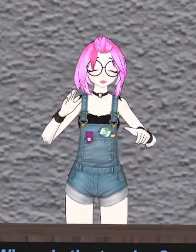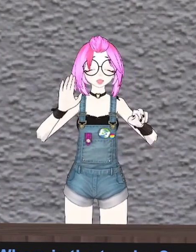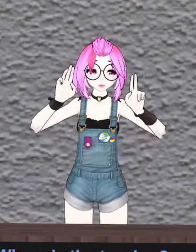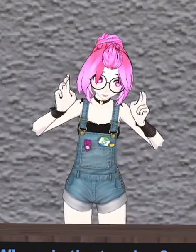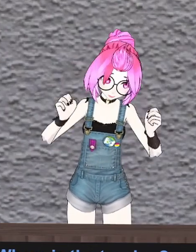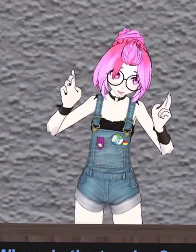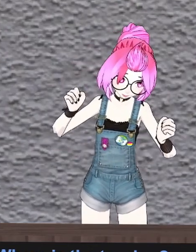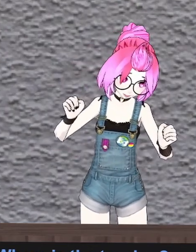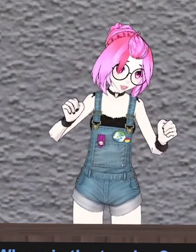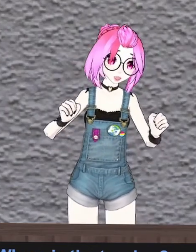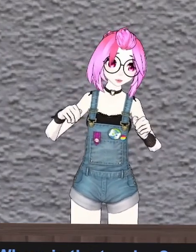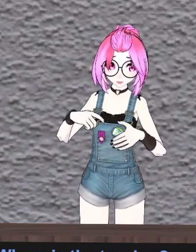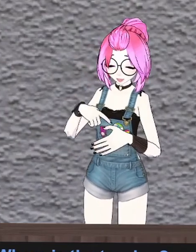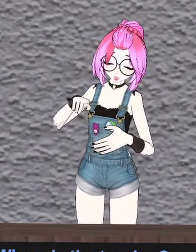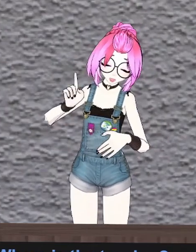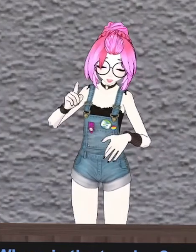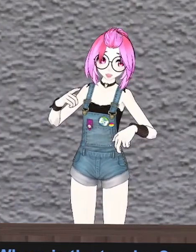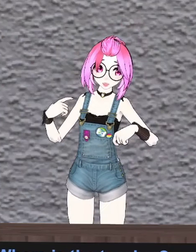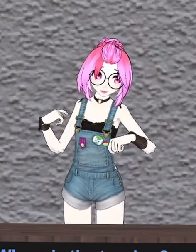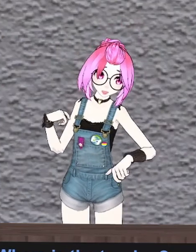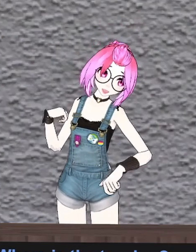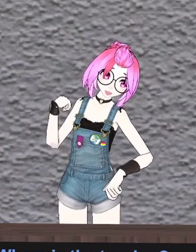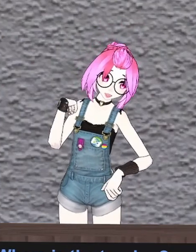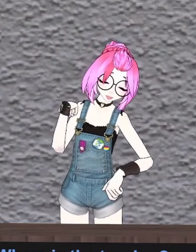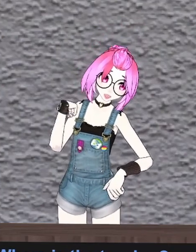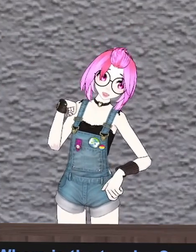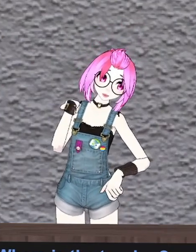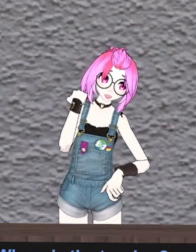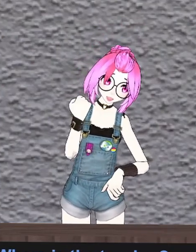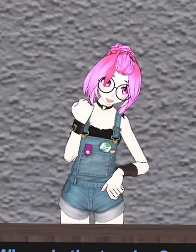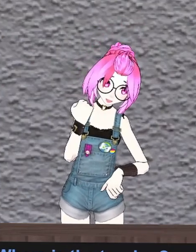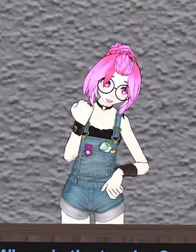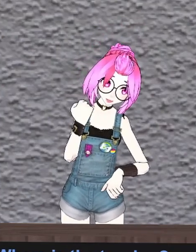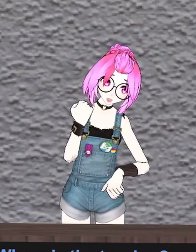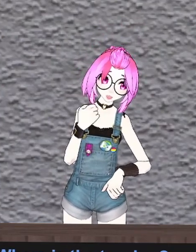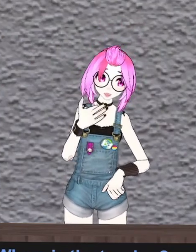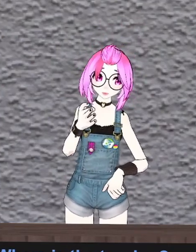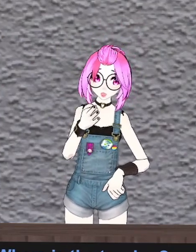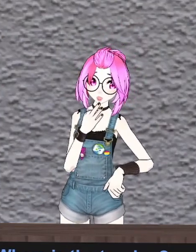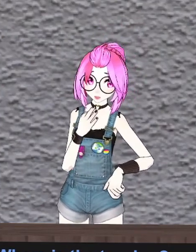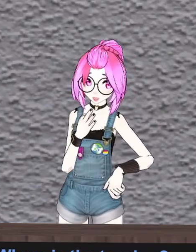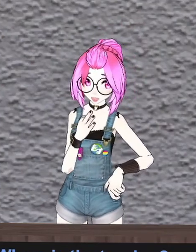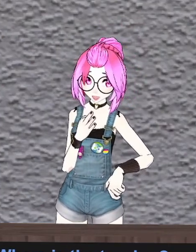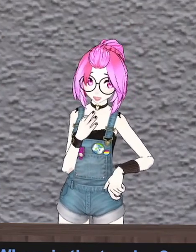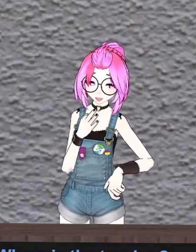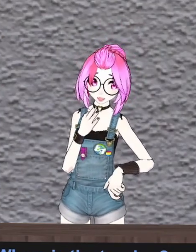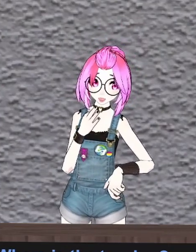But technically, if you go look it up, you're gonna see two signs of pointing and bringing forward or really quickly coming to your